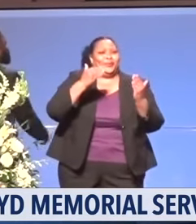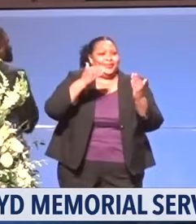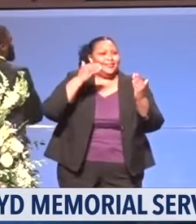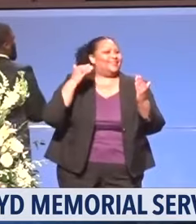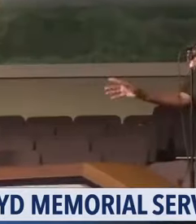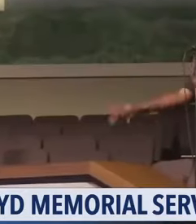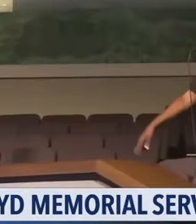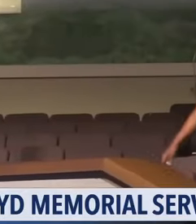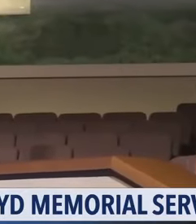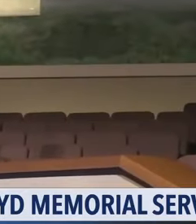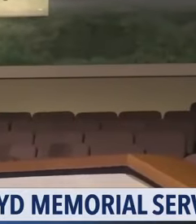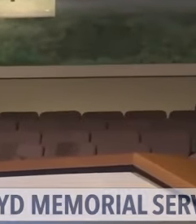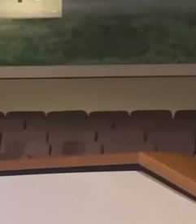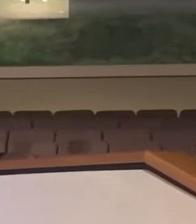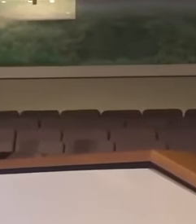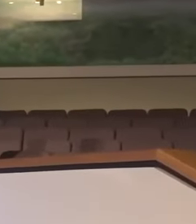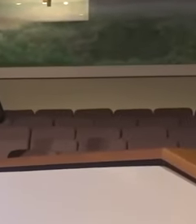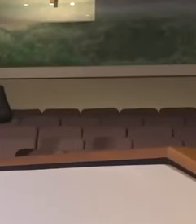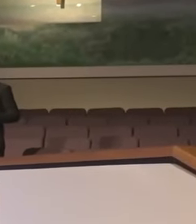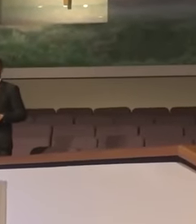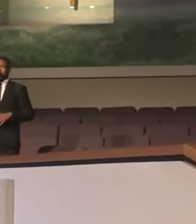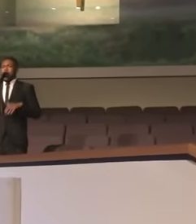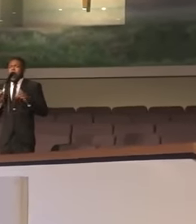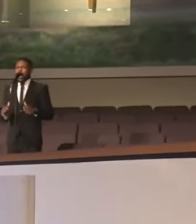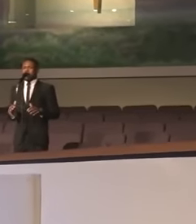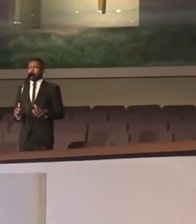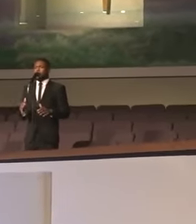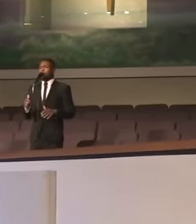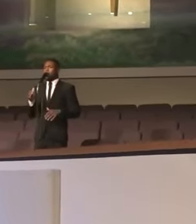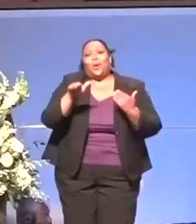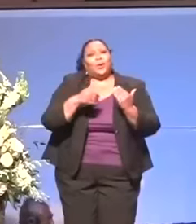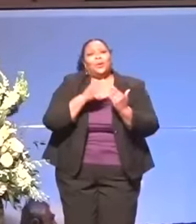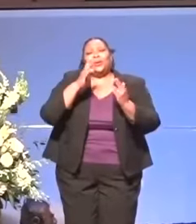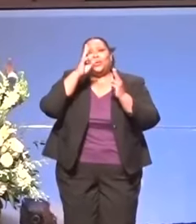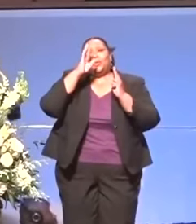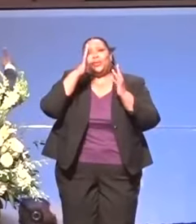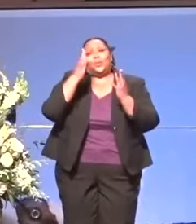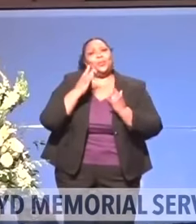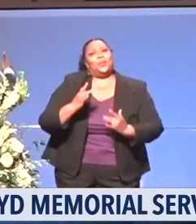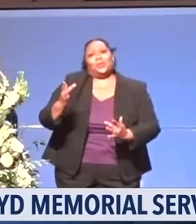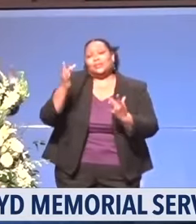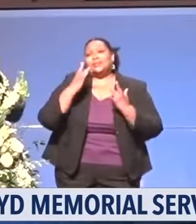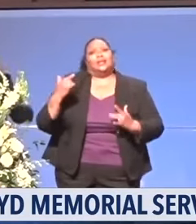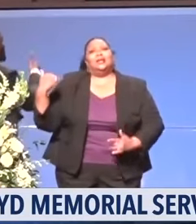Oh, your goodness, Lord. Your goodness, Lord, and your mercy.